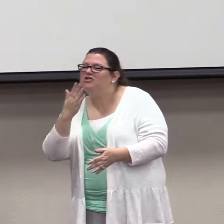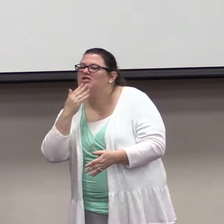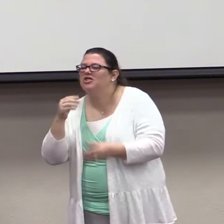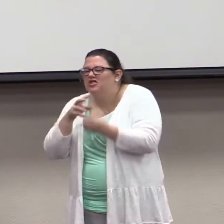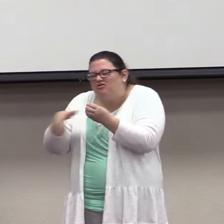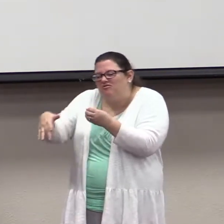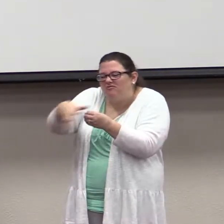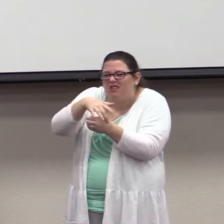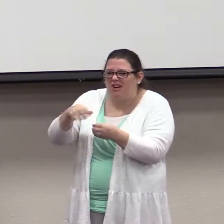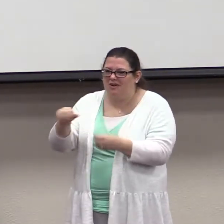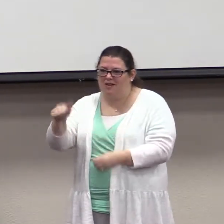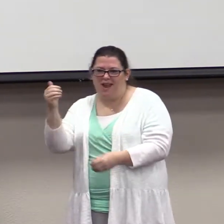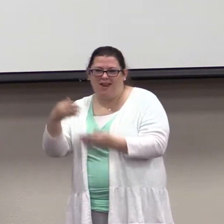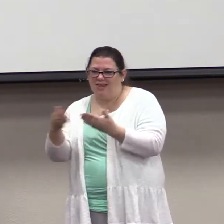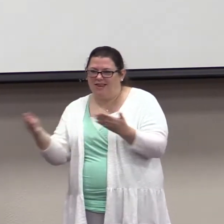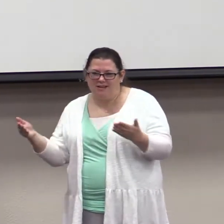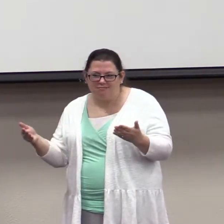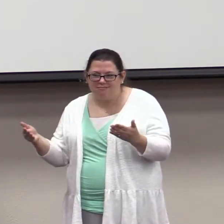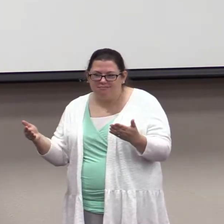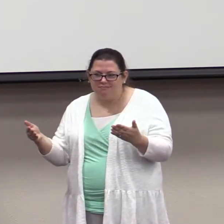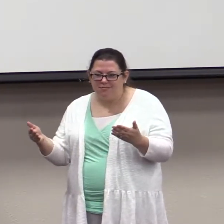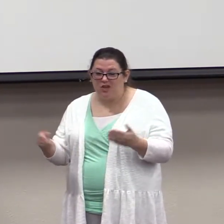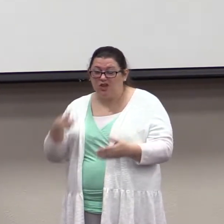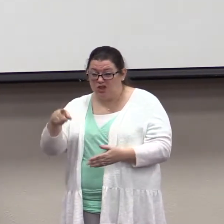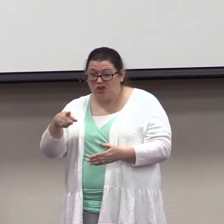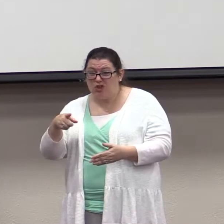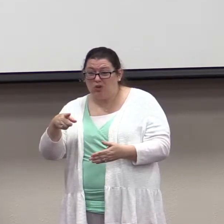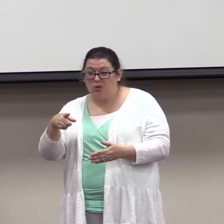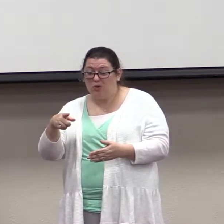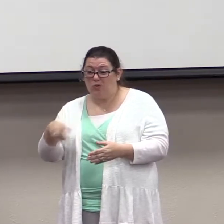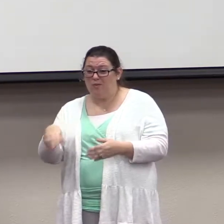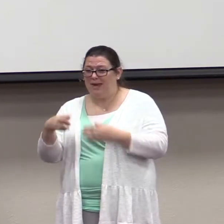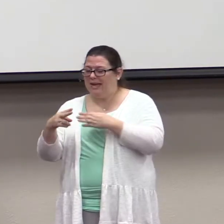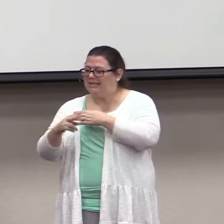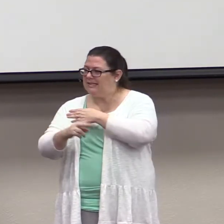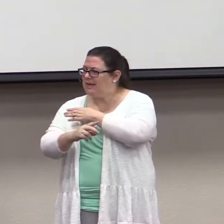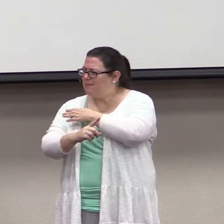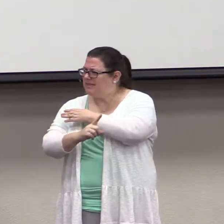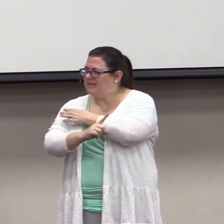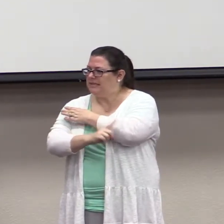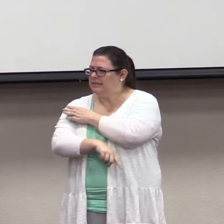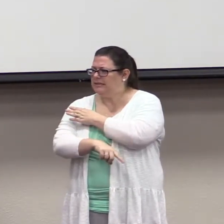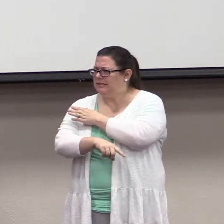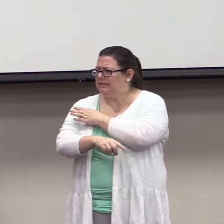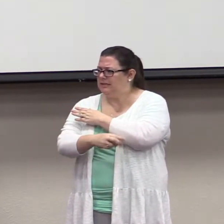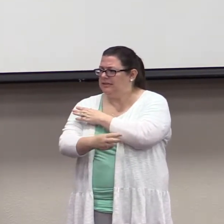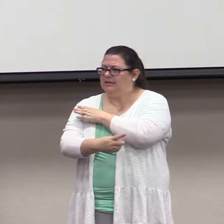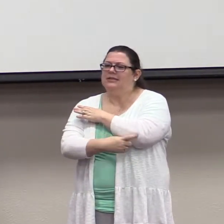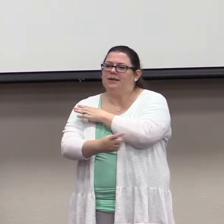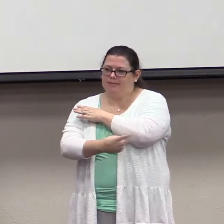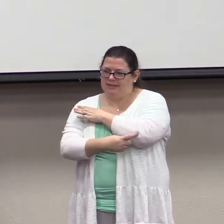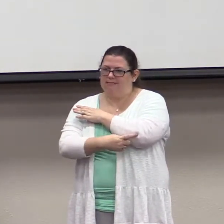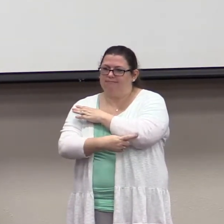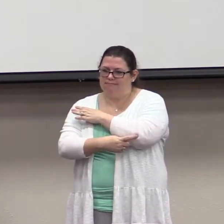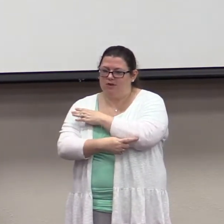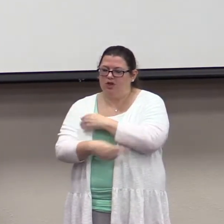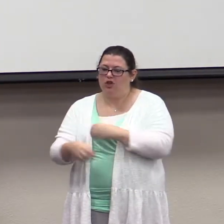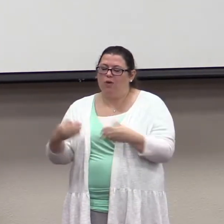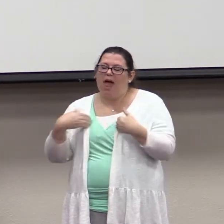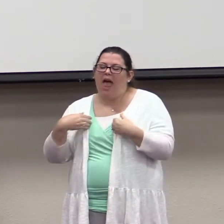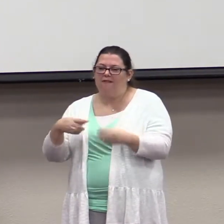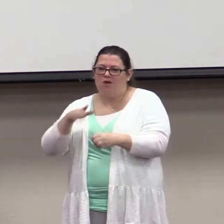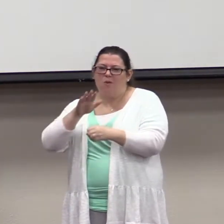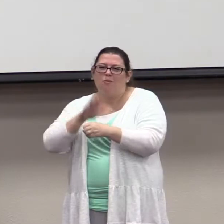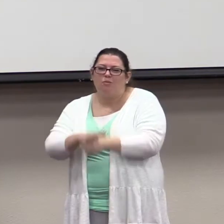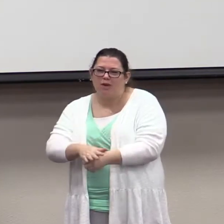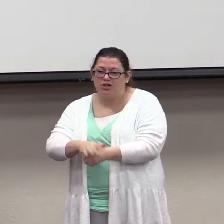God. You will be tempted and pressured to change your message also. Remember that it doesn't matter